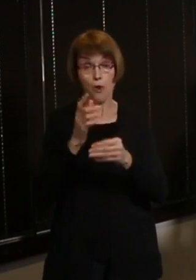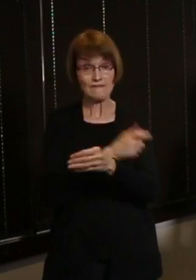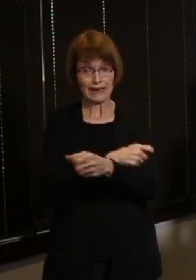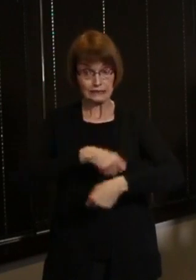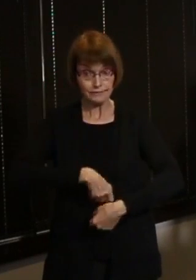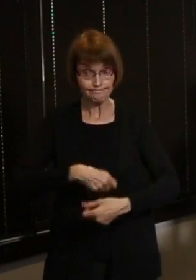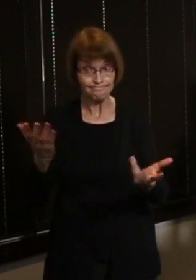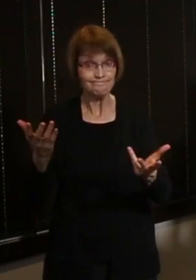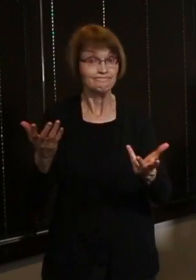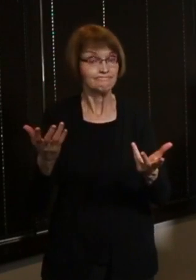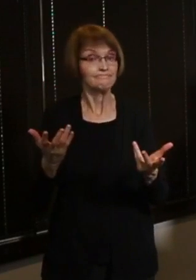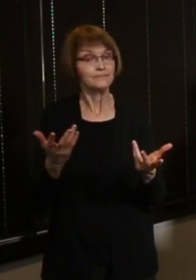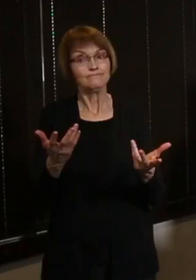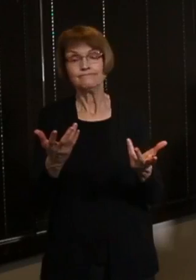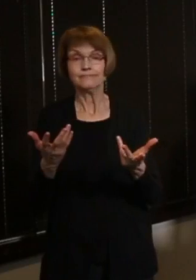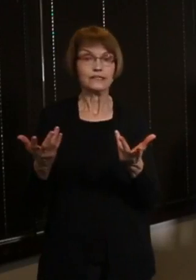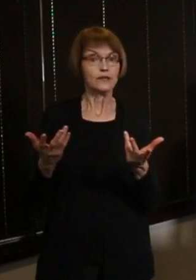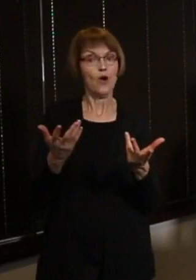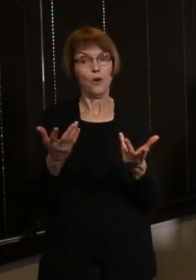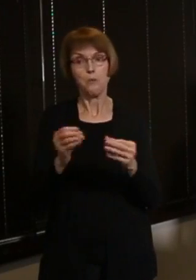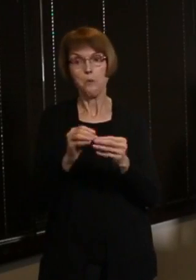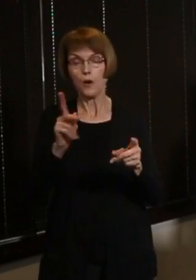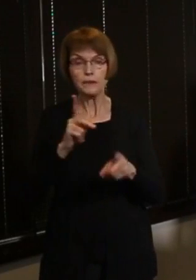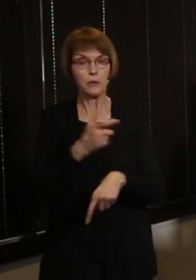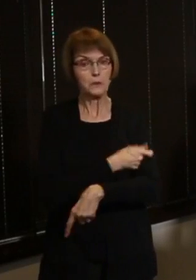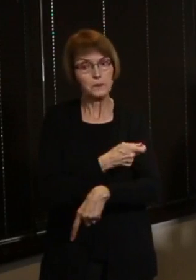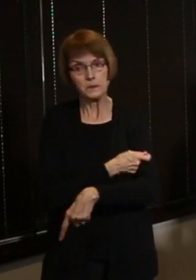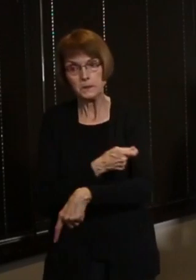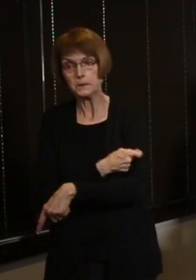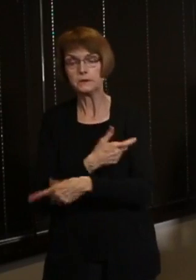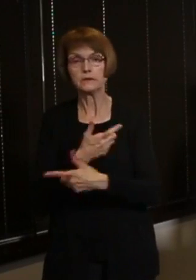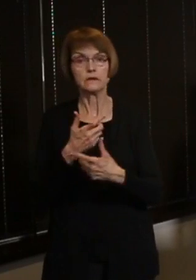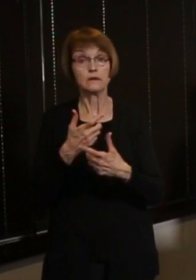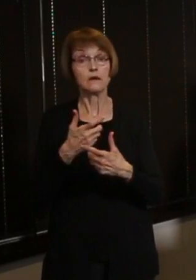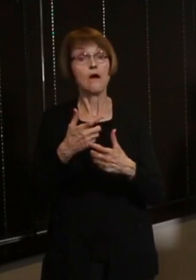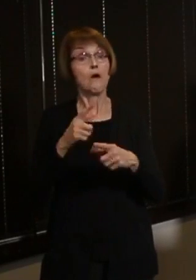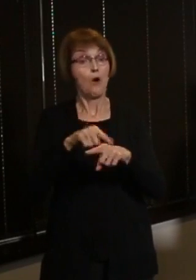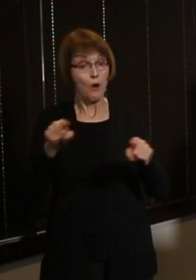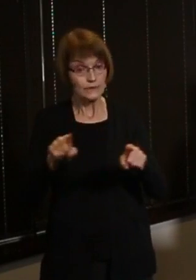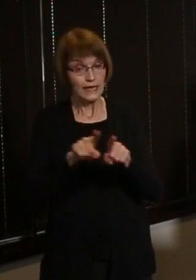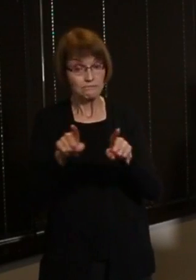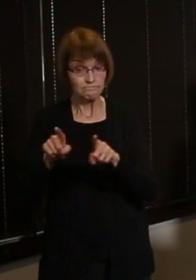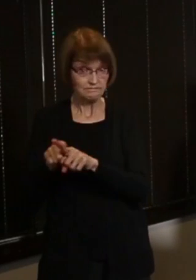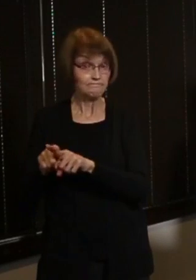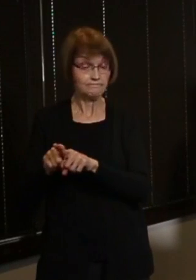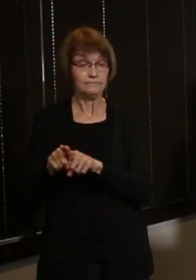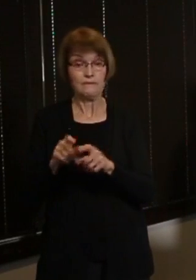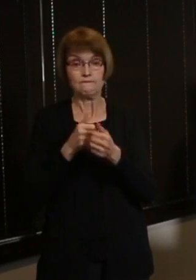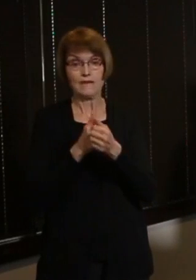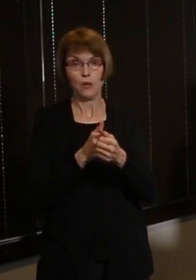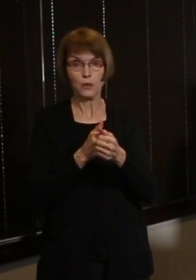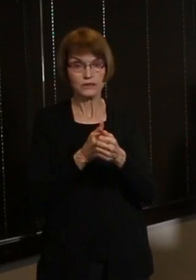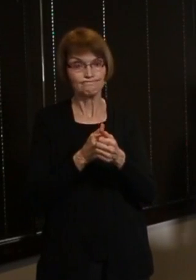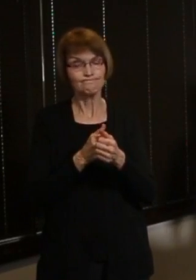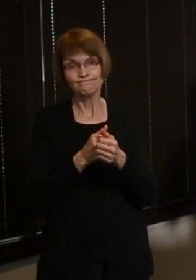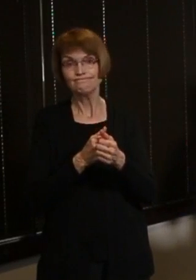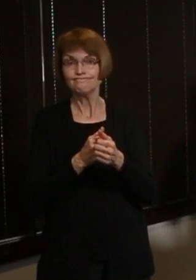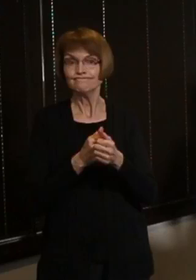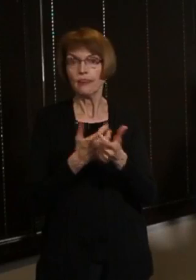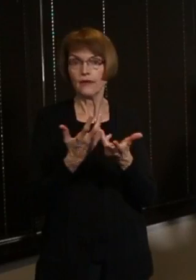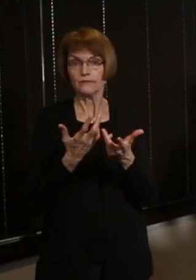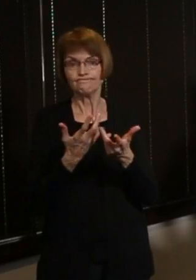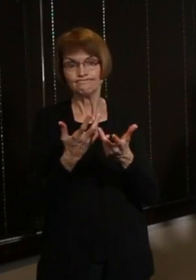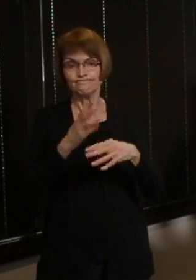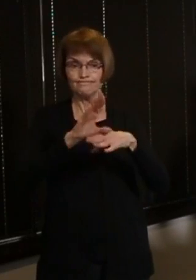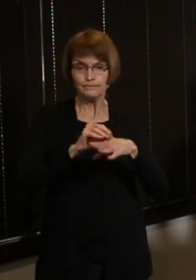on board with our population and continuing our mitigation strategies, we can get our number down. A little bit more detail